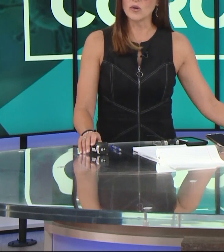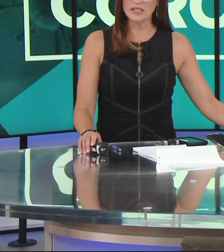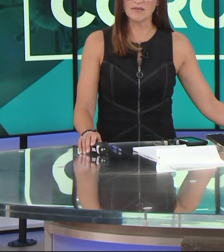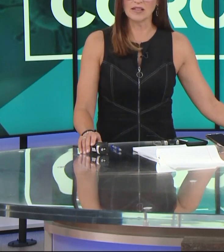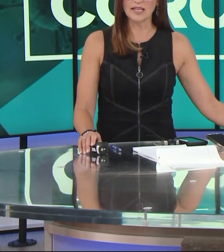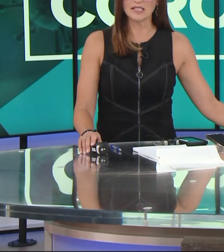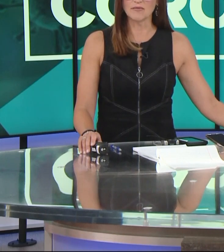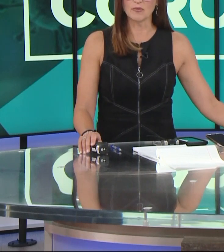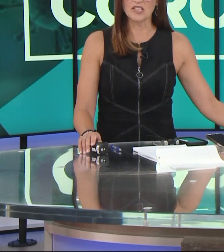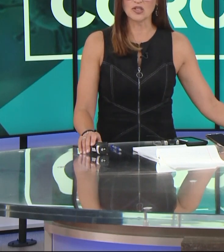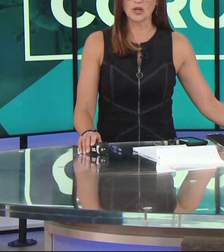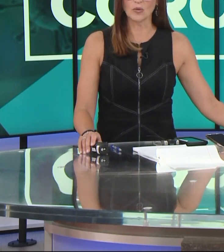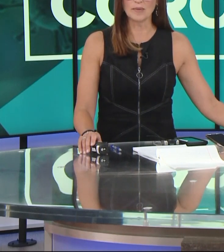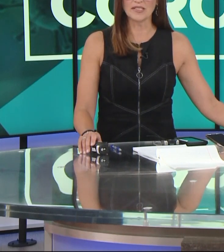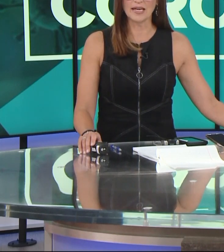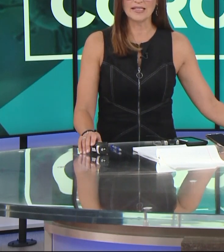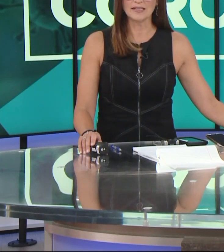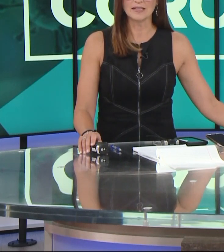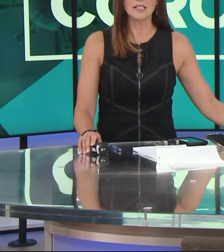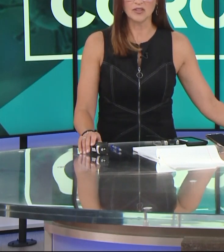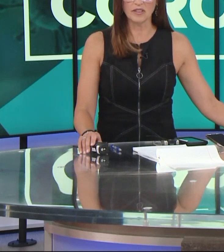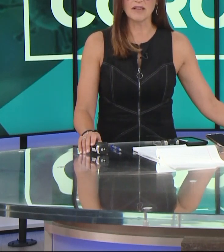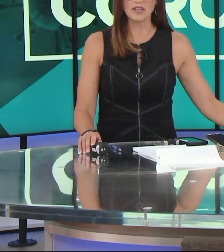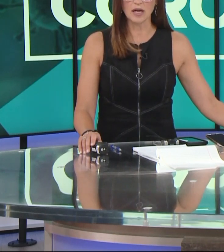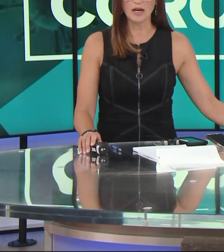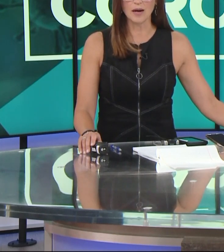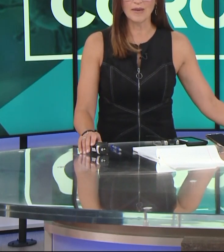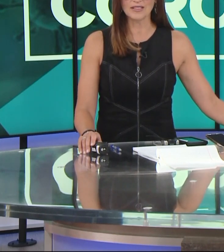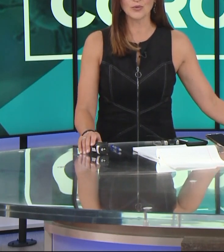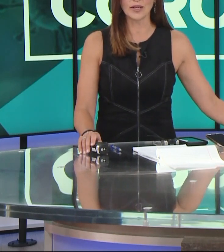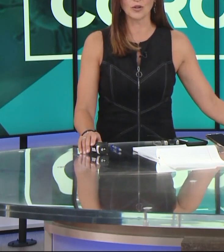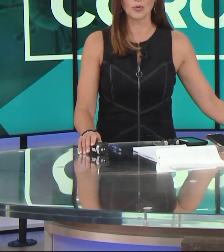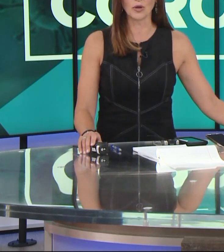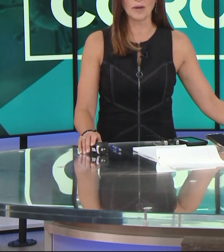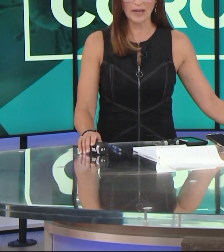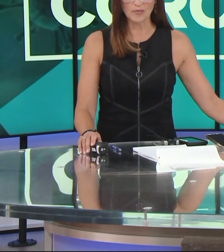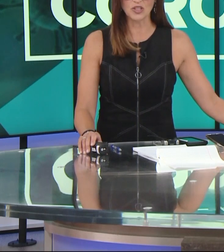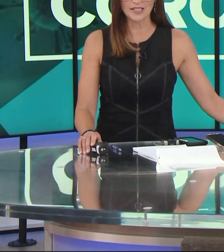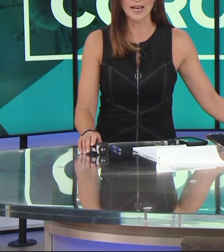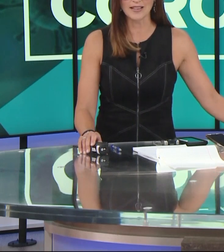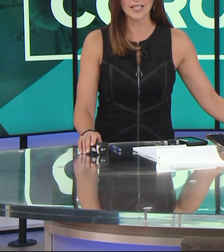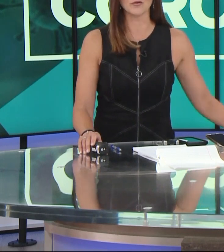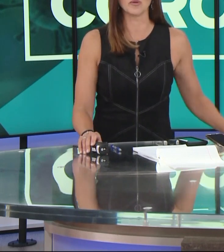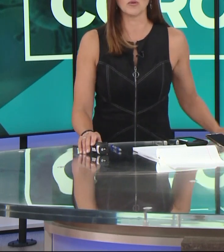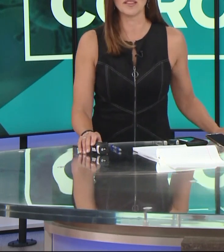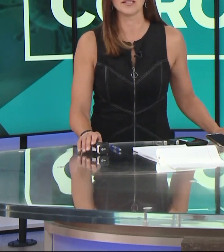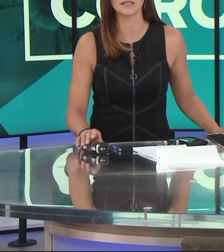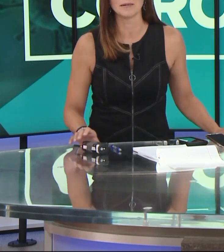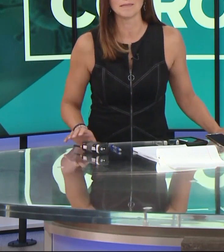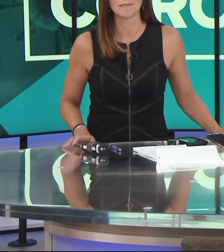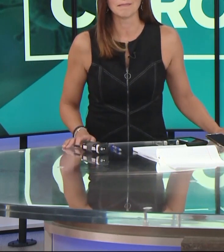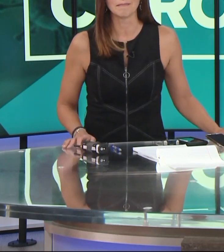we will always have the latest information on our website, thv11.com. Back to regular programming. I'm Dawn Scott. Thanks for